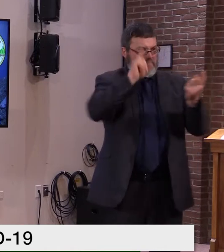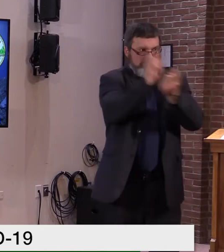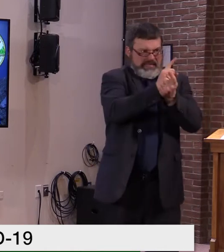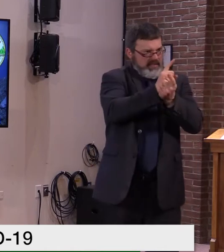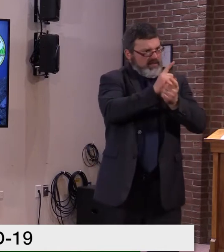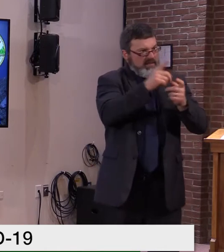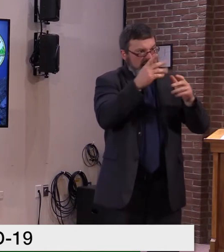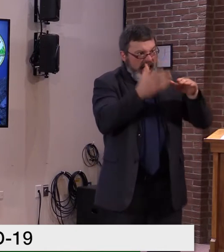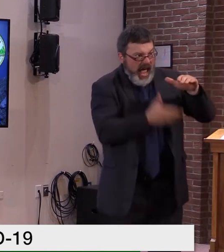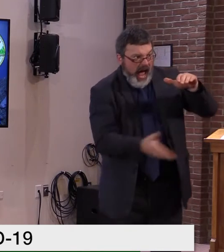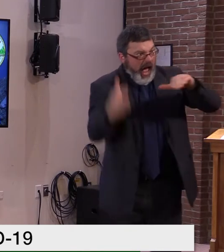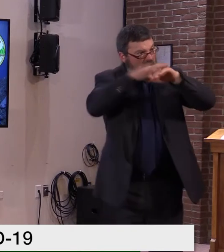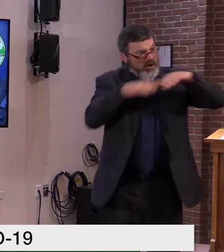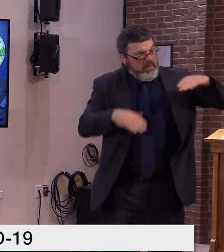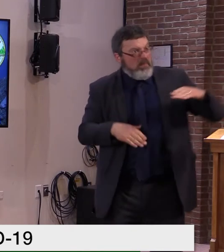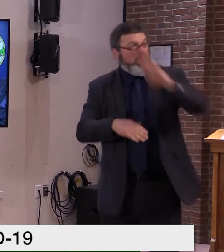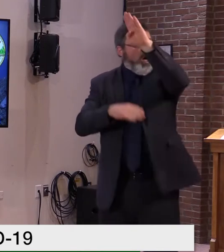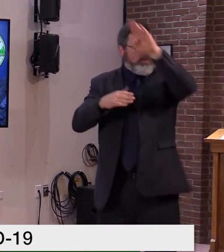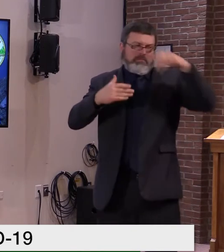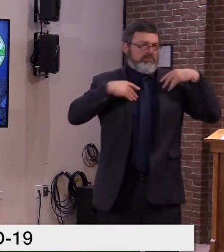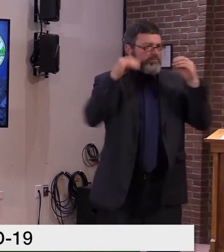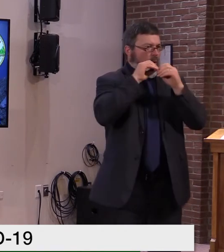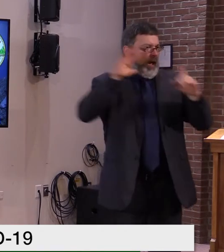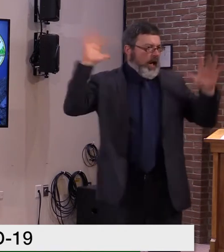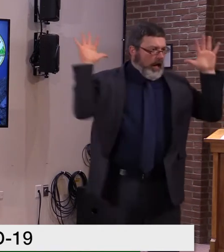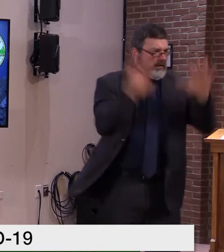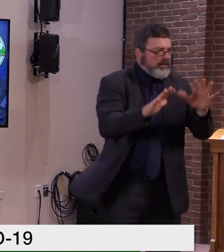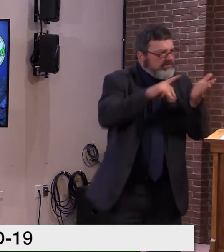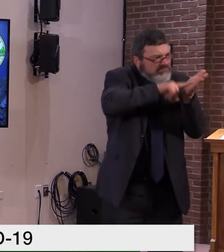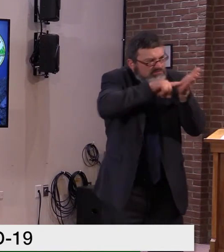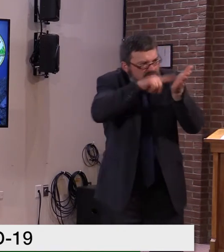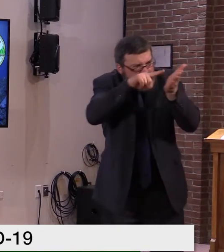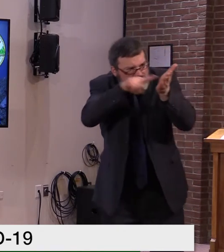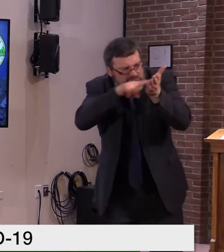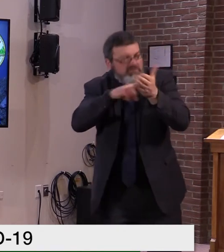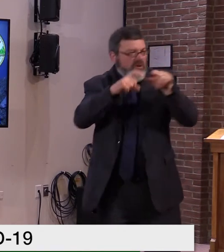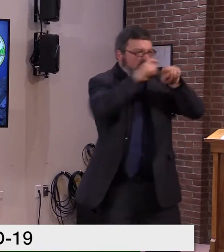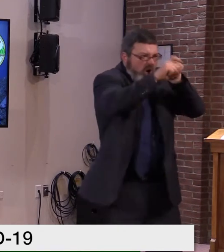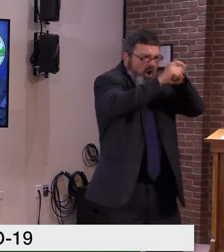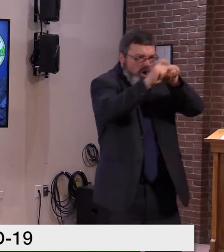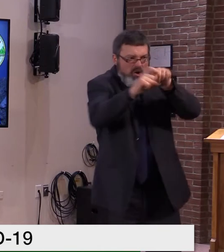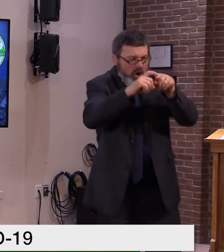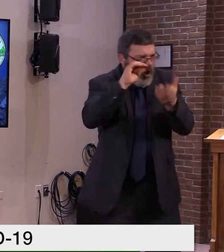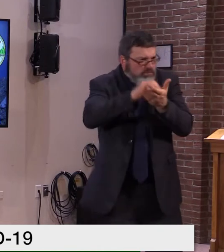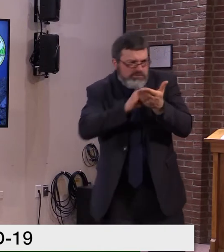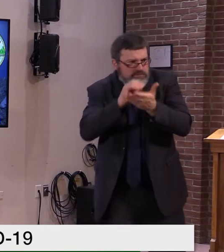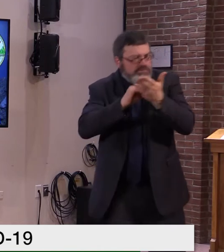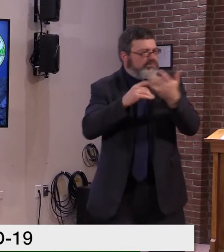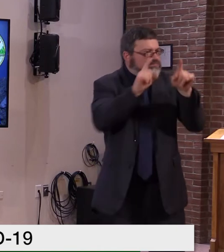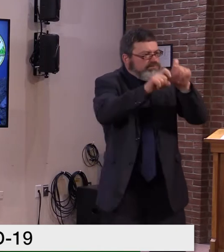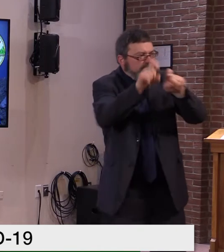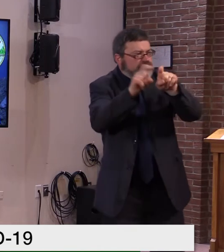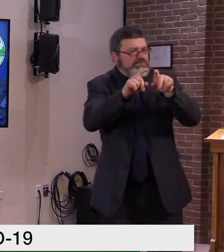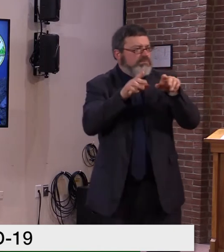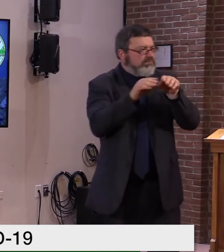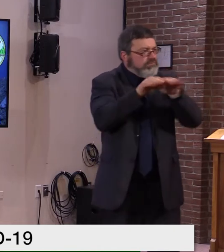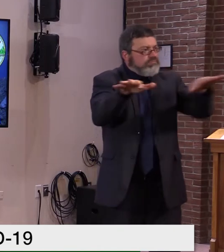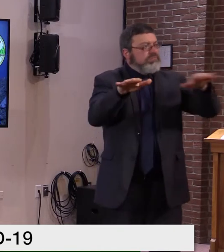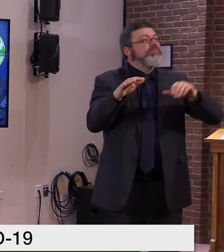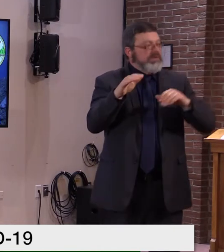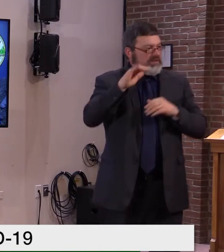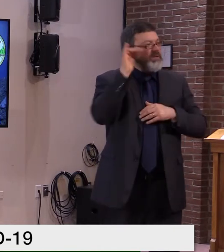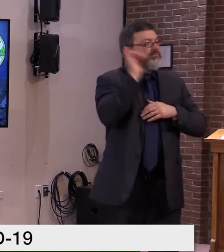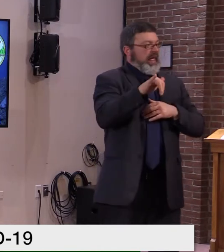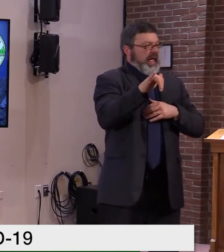see case counts continue to increase across the country and the state, we are beginning to add more